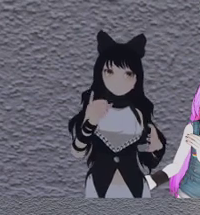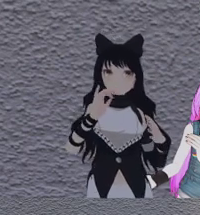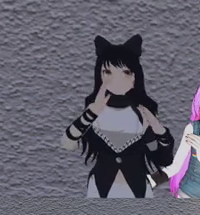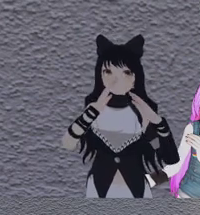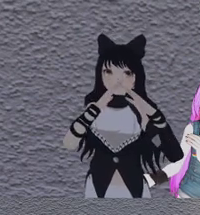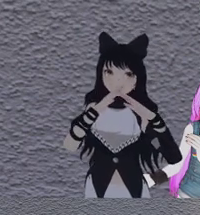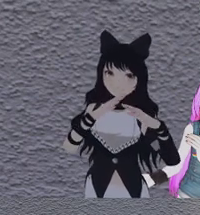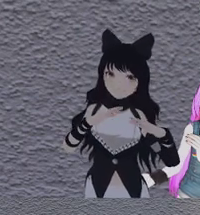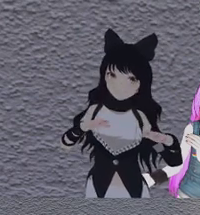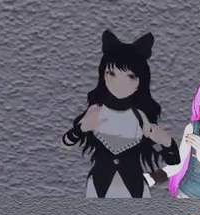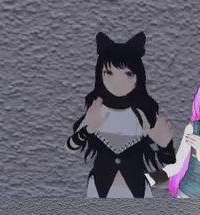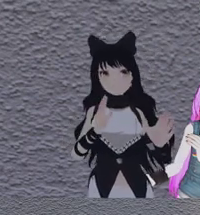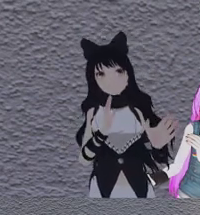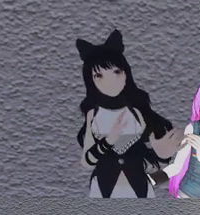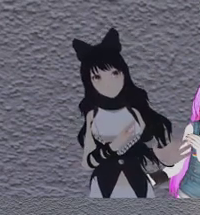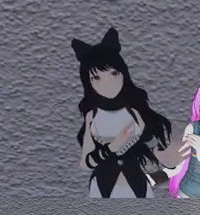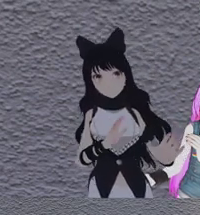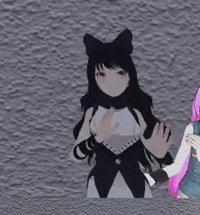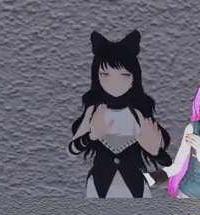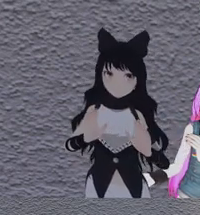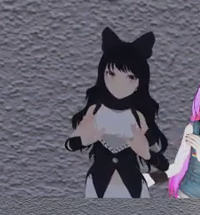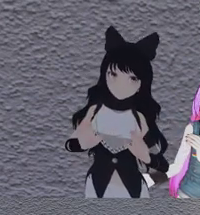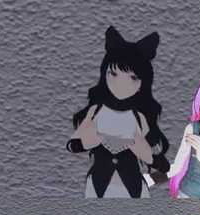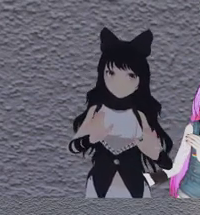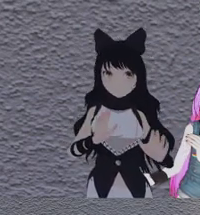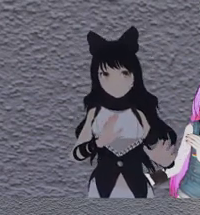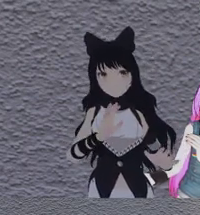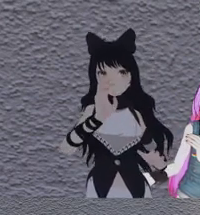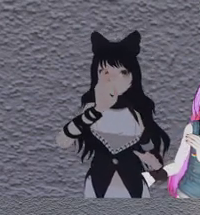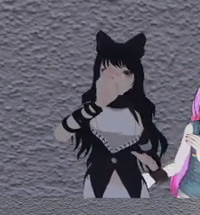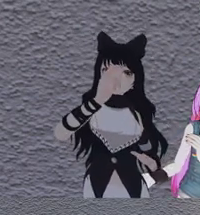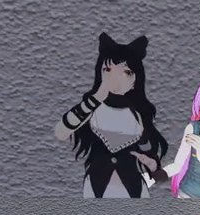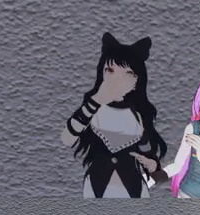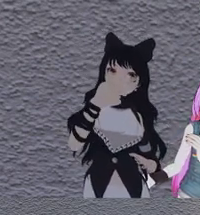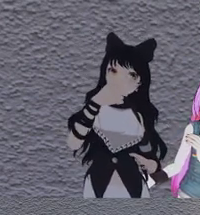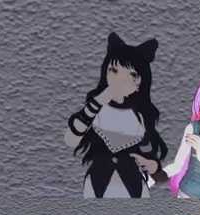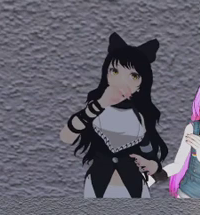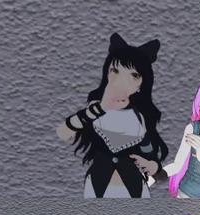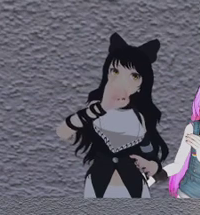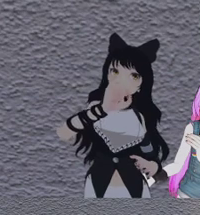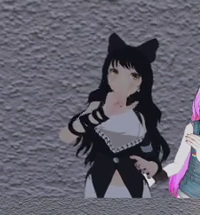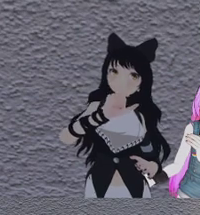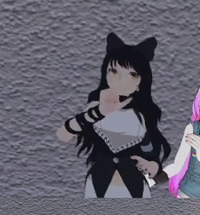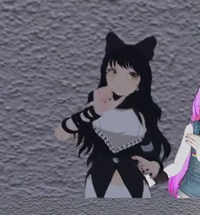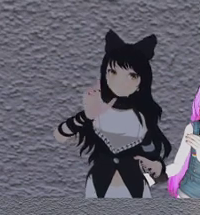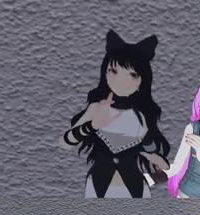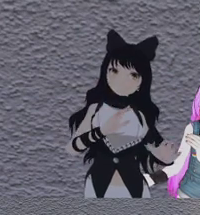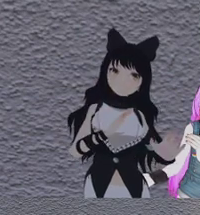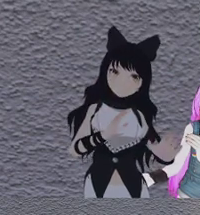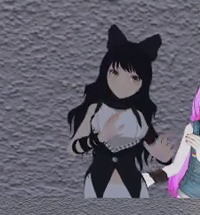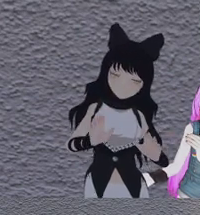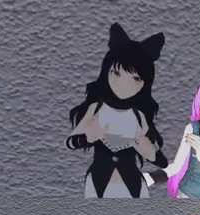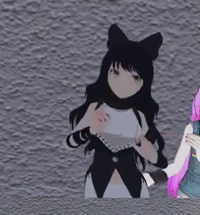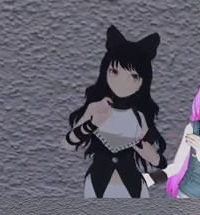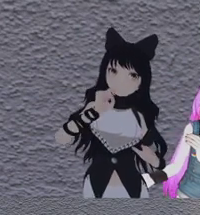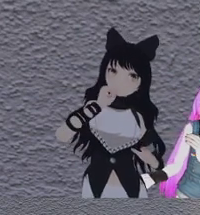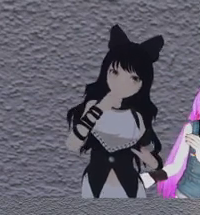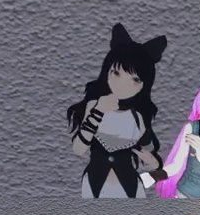Yeah, I'm really enjoying this. It's really quiet. I'm relaxing. It's chill. Chill.